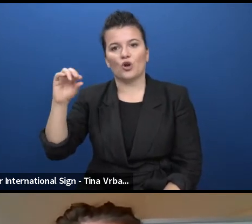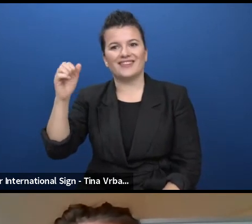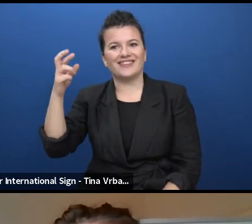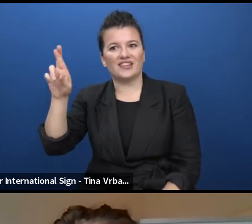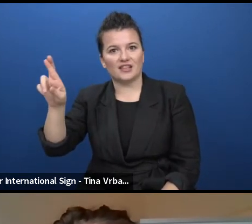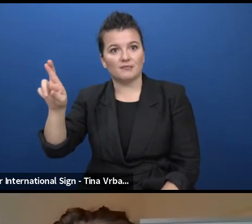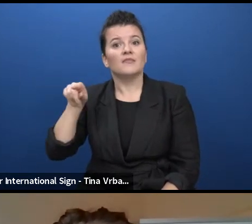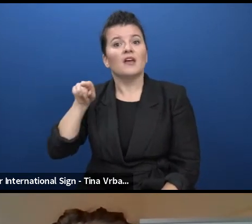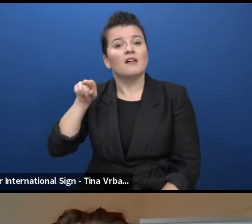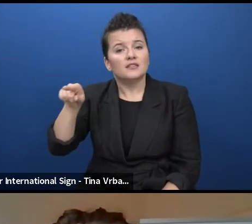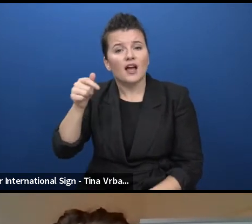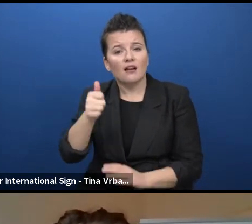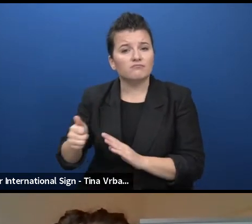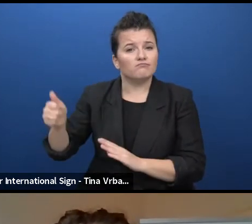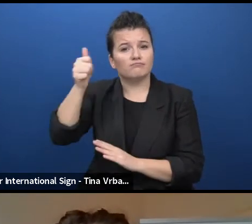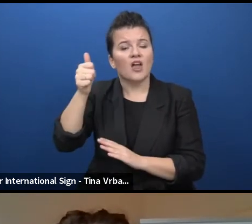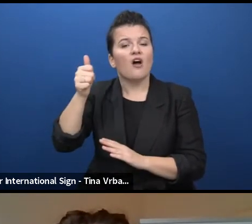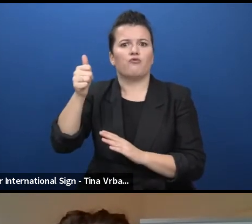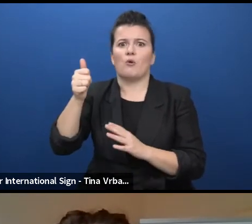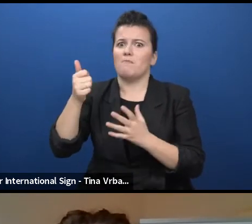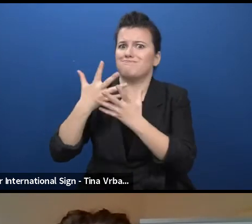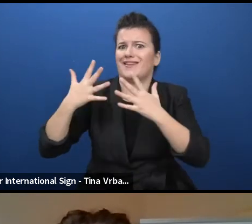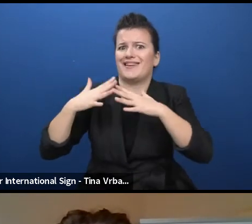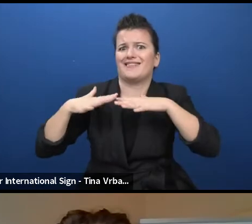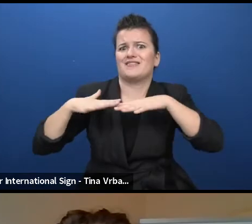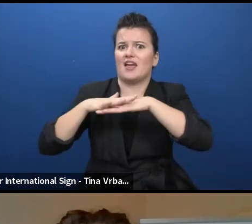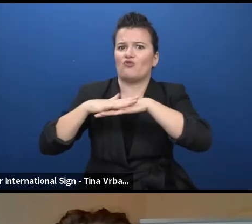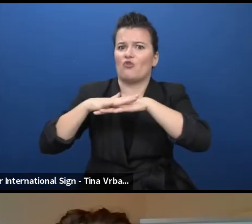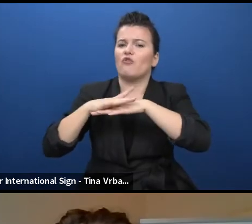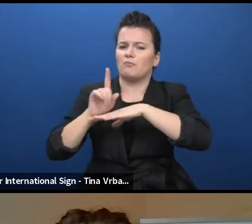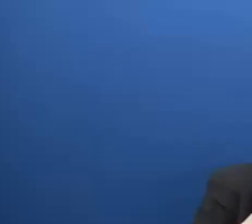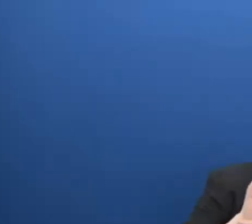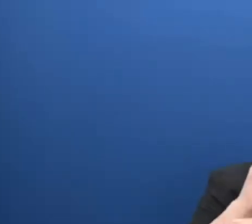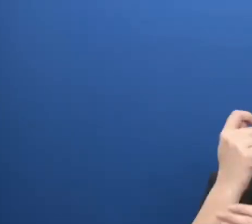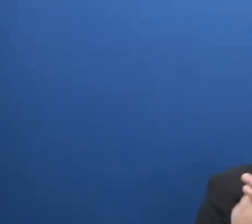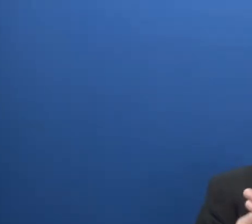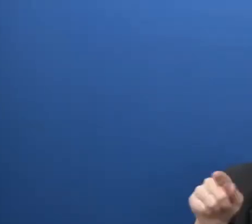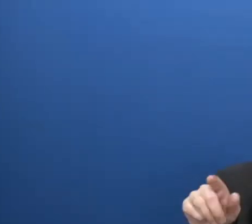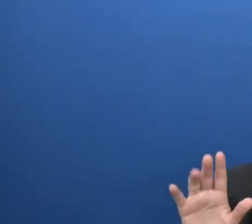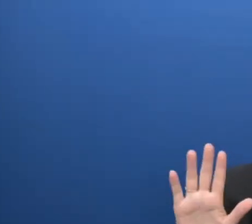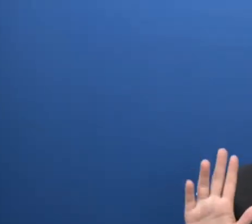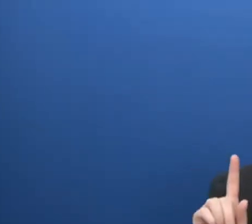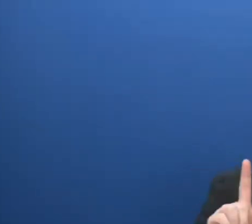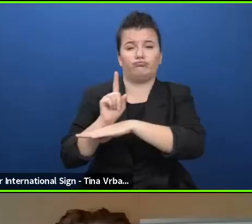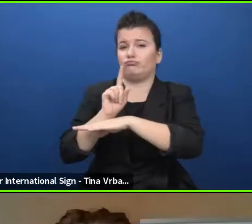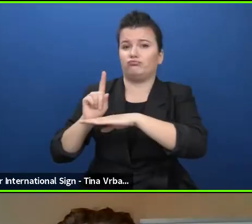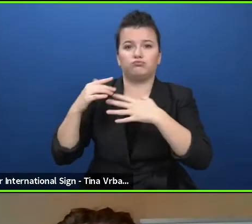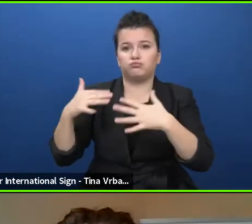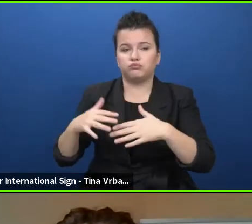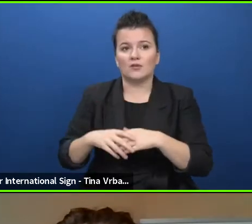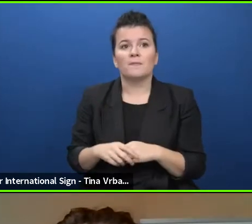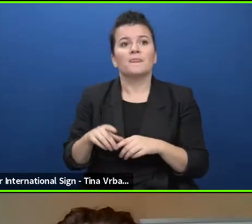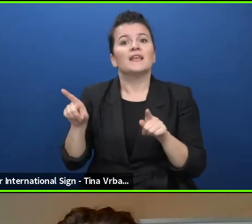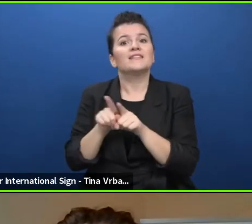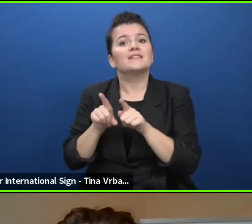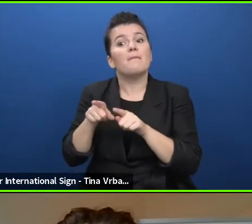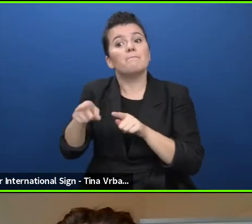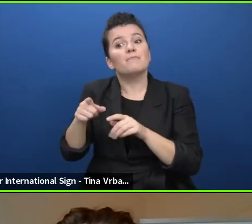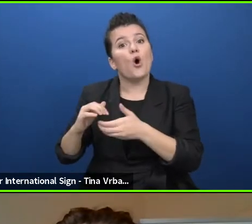network in the performing arts, one of the organizations that formed the European Theatre Forum Consortium.